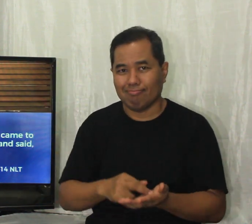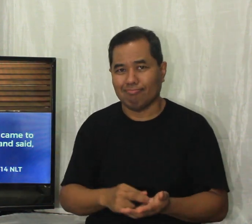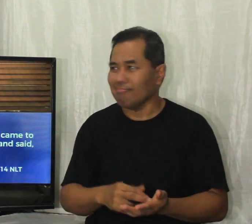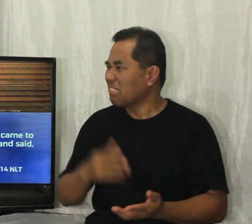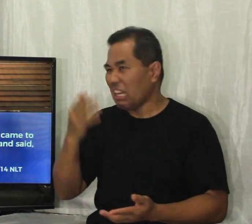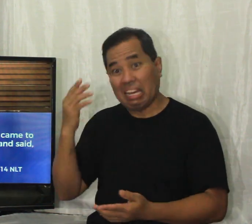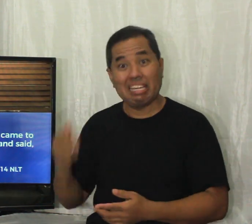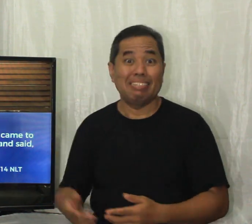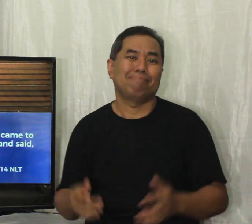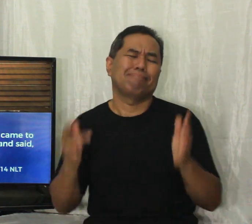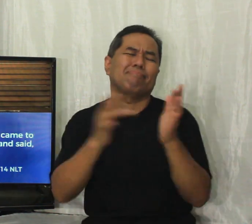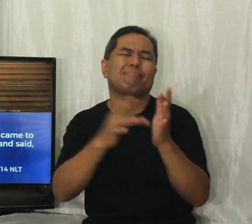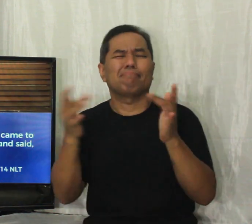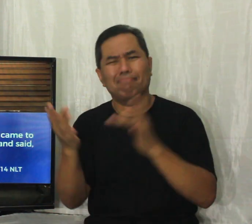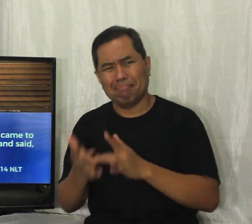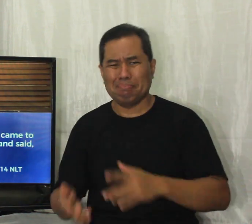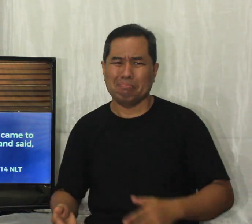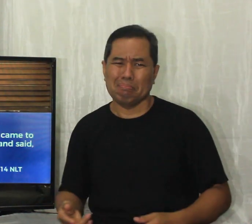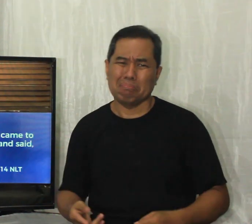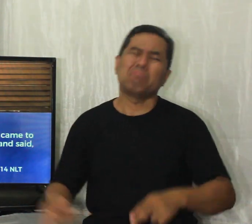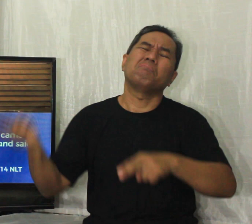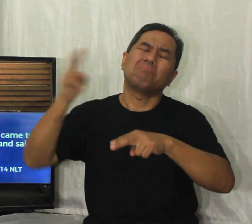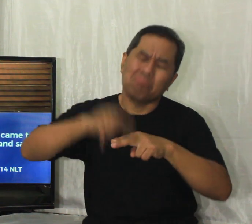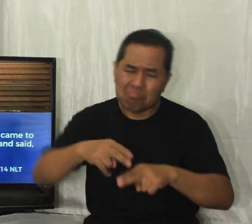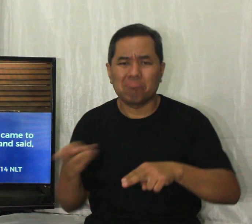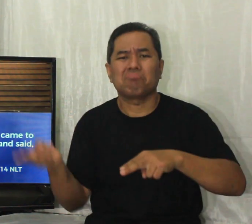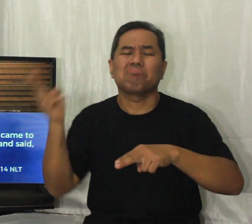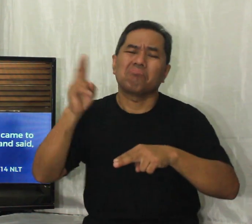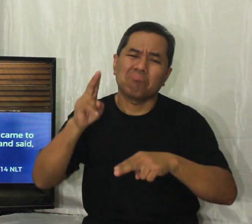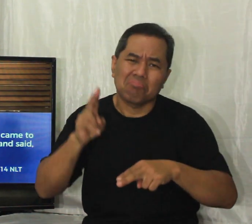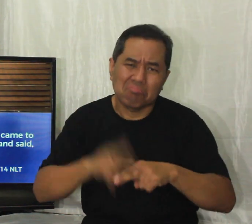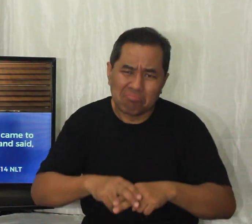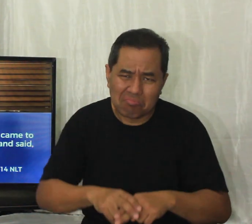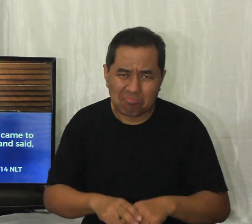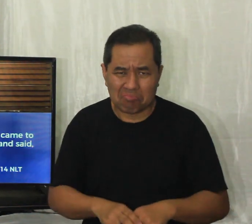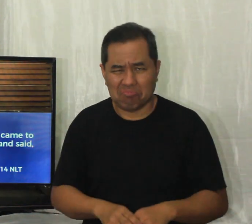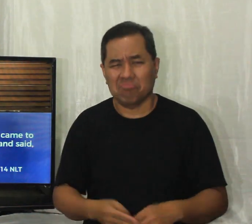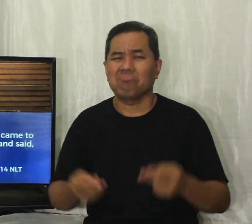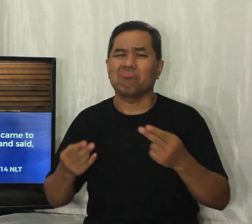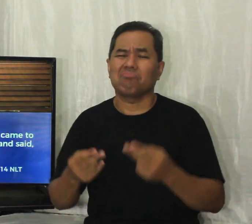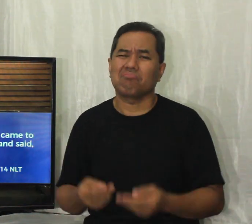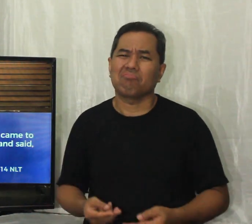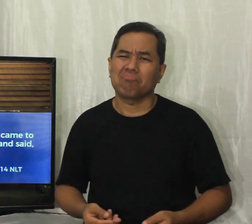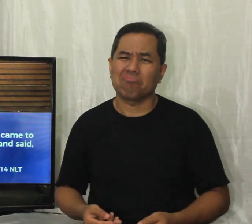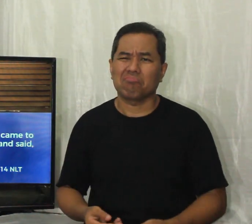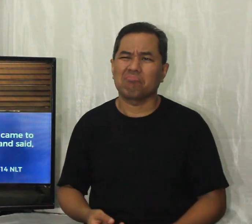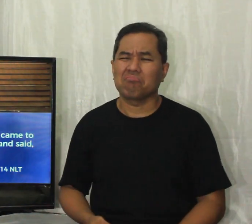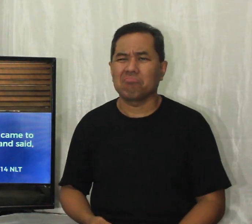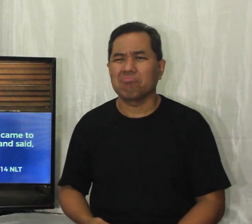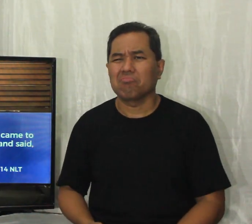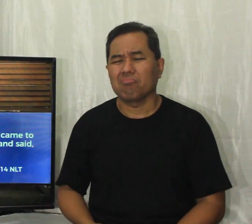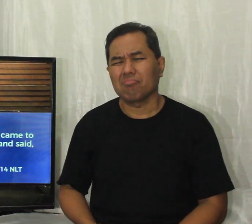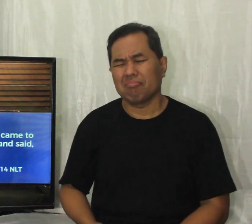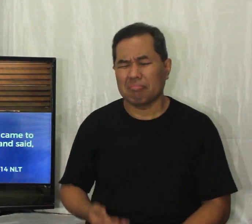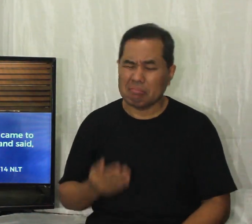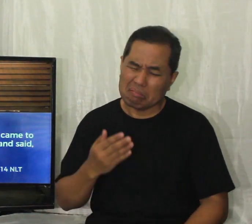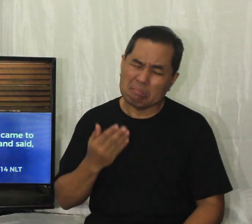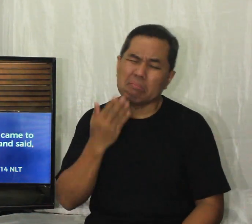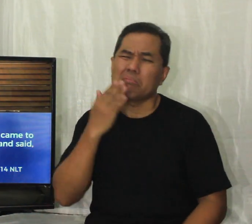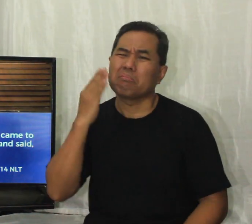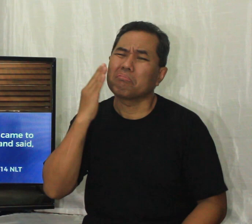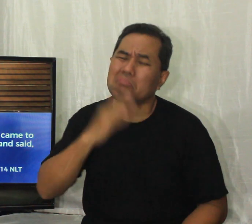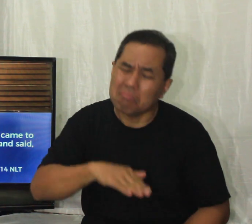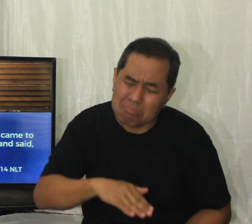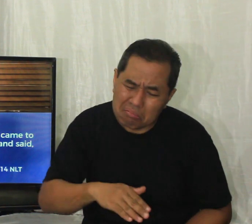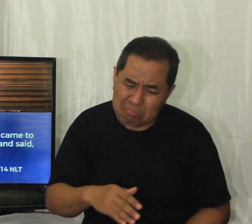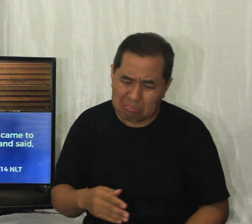negative news. He says, then you will be arrested, persecuted, and killed. I'm sure at this point, the disciples were not clapping their hands